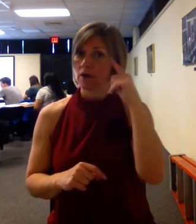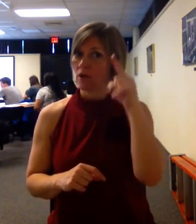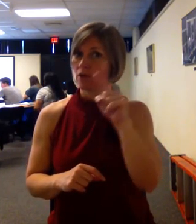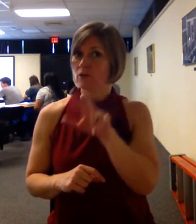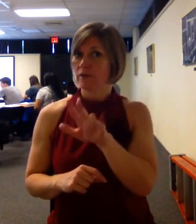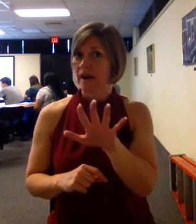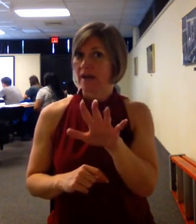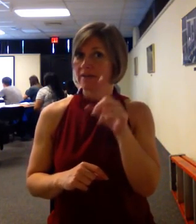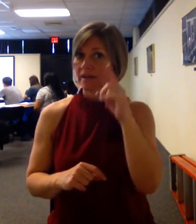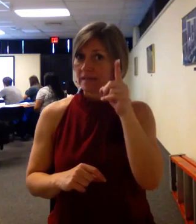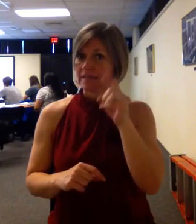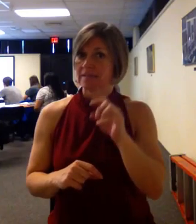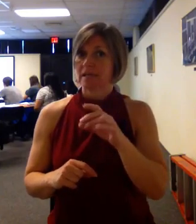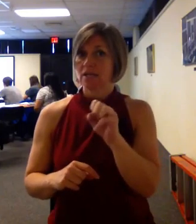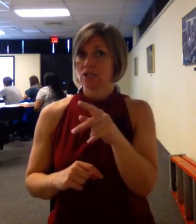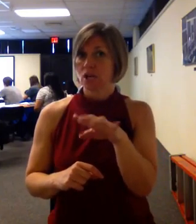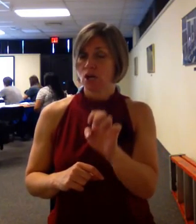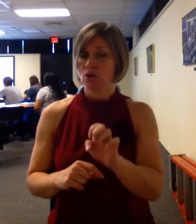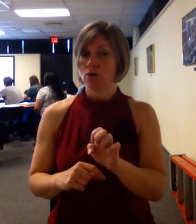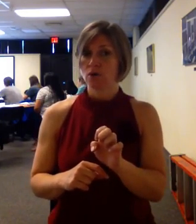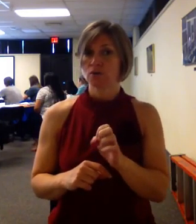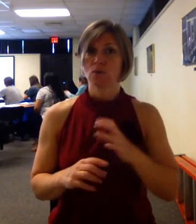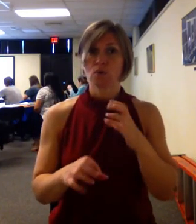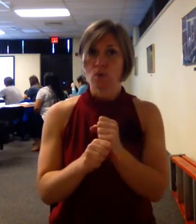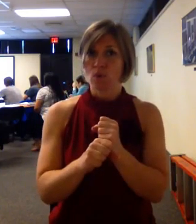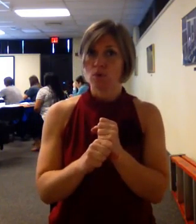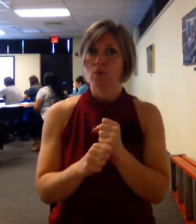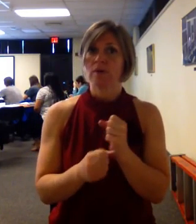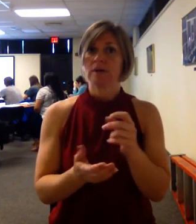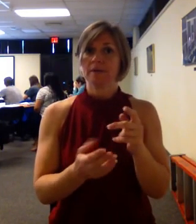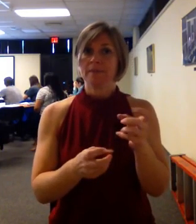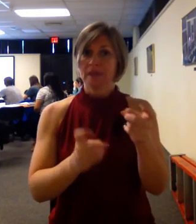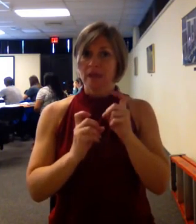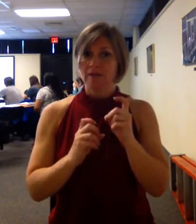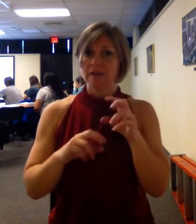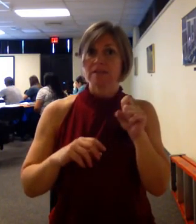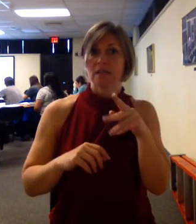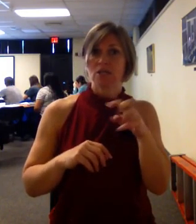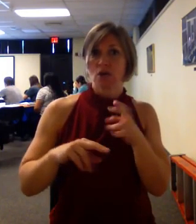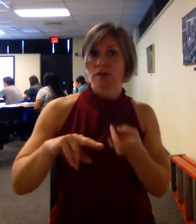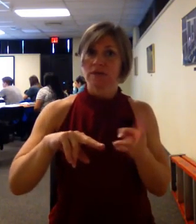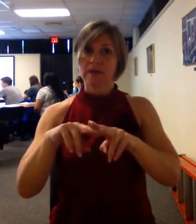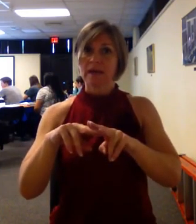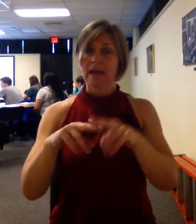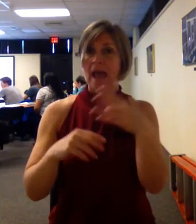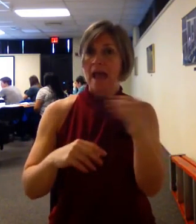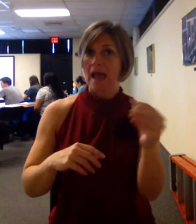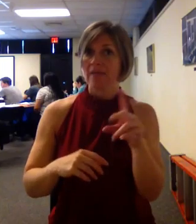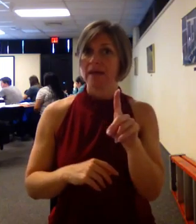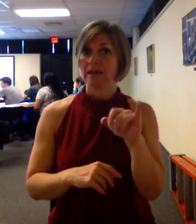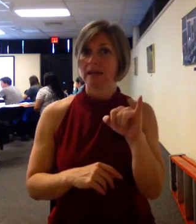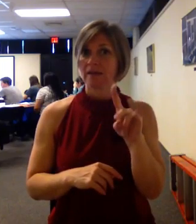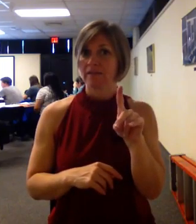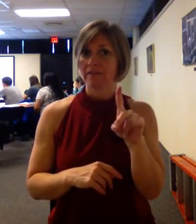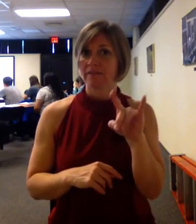So then your total return is based on having the share price go up and the dividend that you're getting. So dividend yield and capital gains, that's